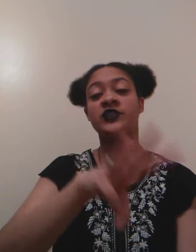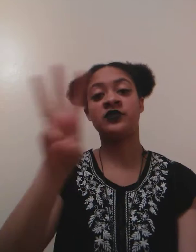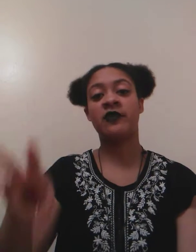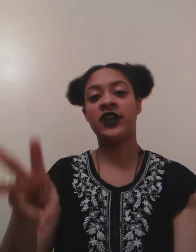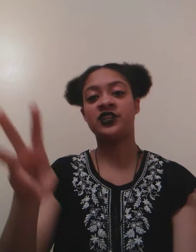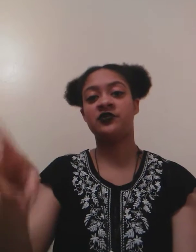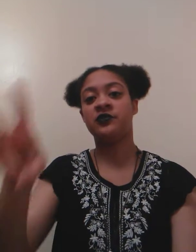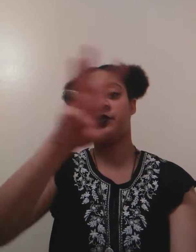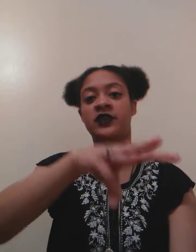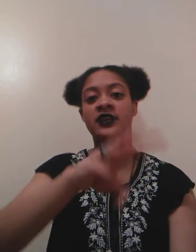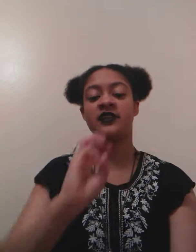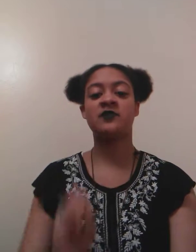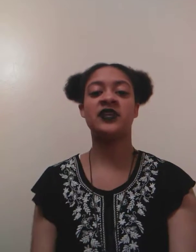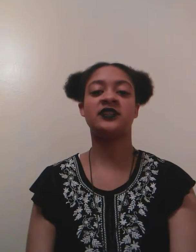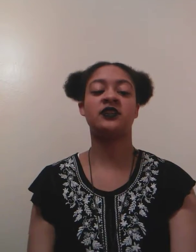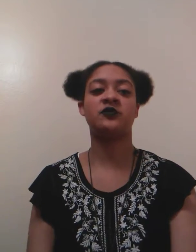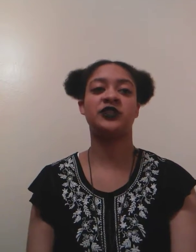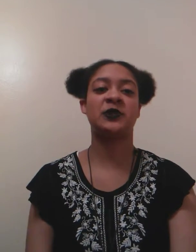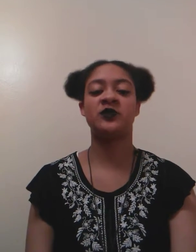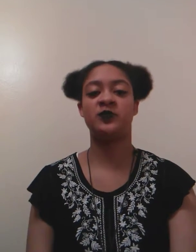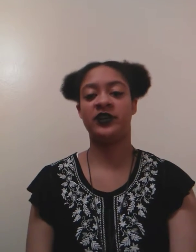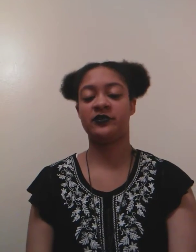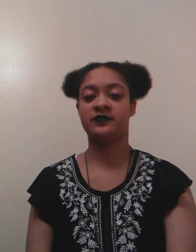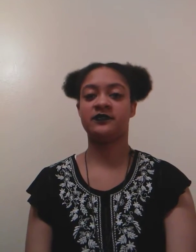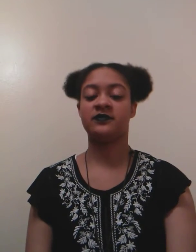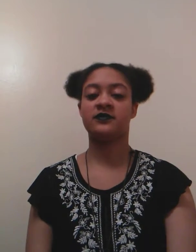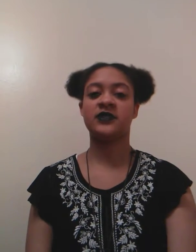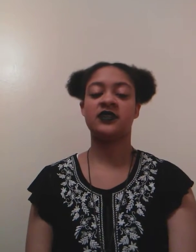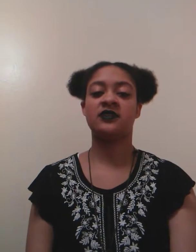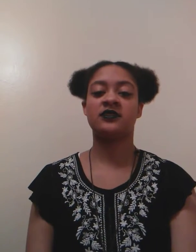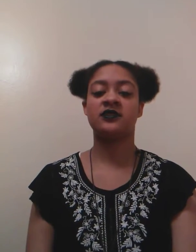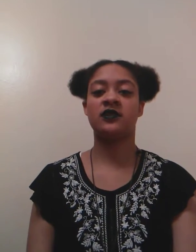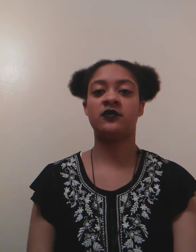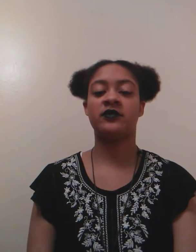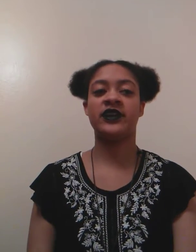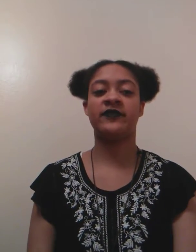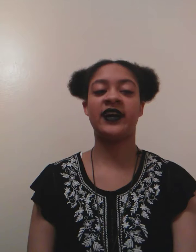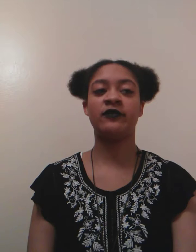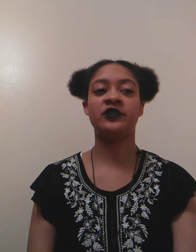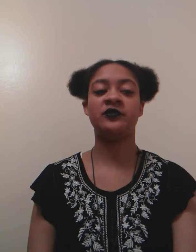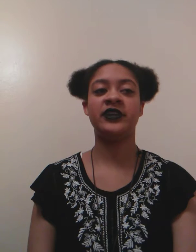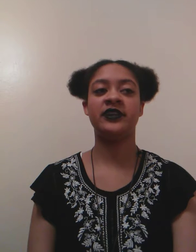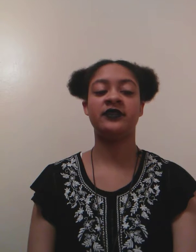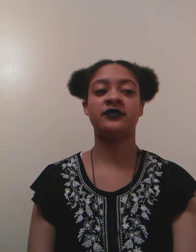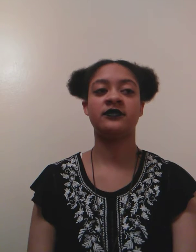which direction you go in depends on which number is bigger. So, if I were doing